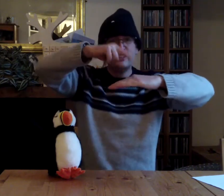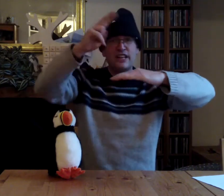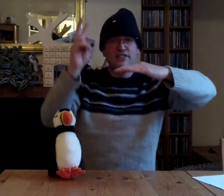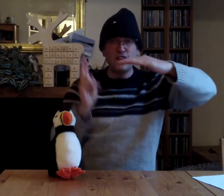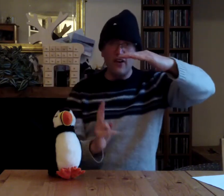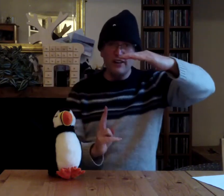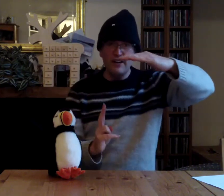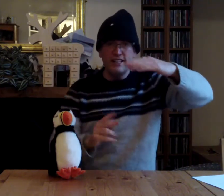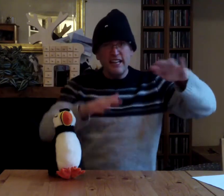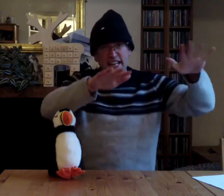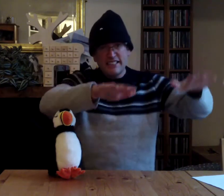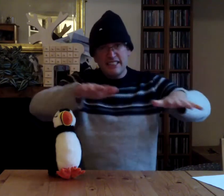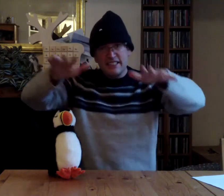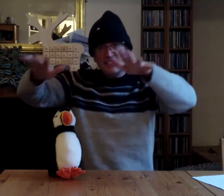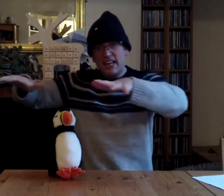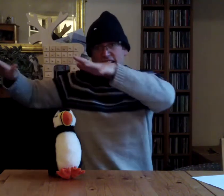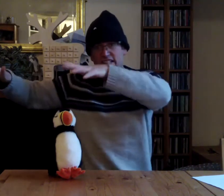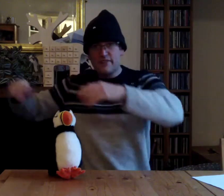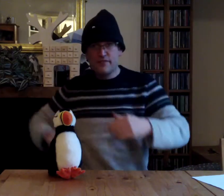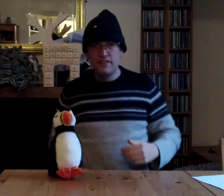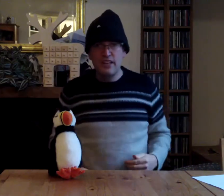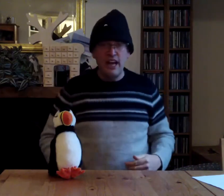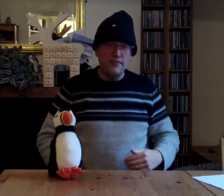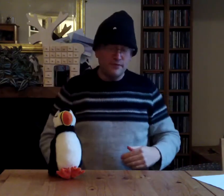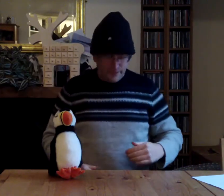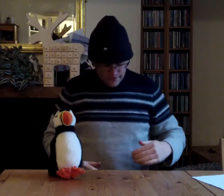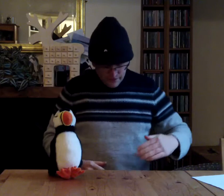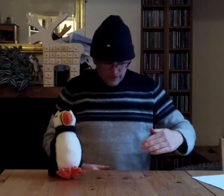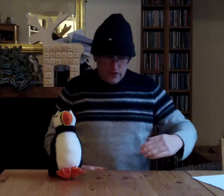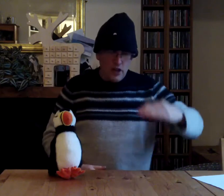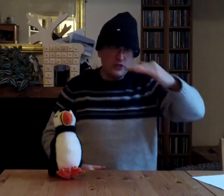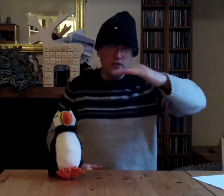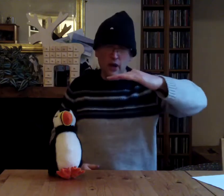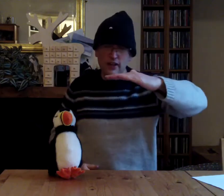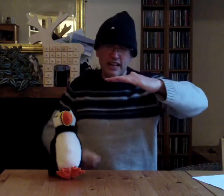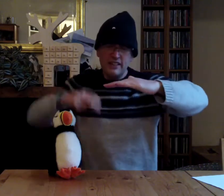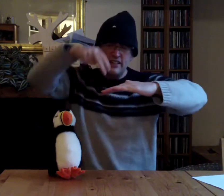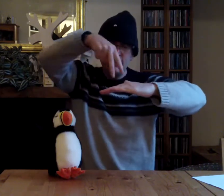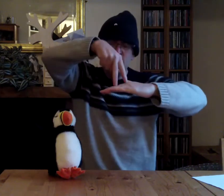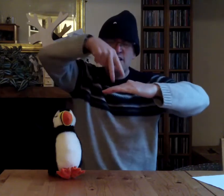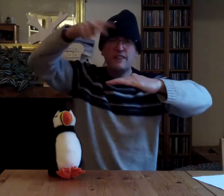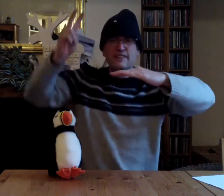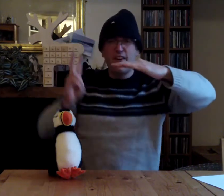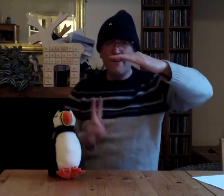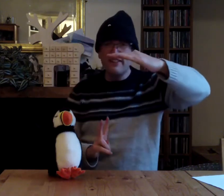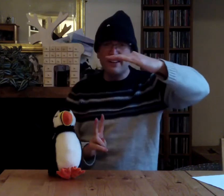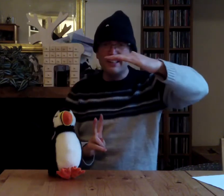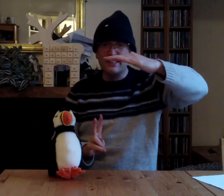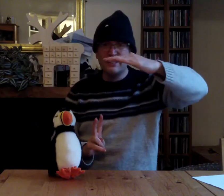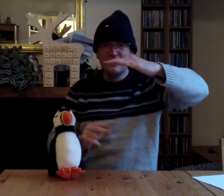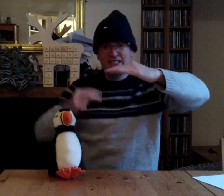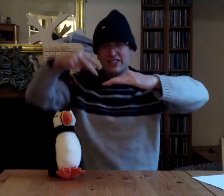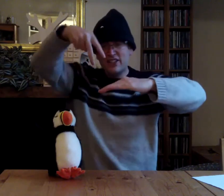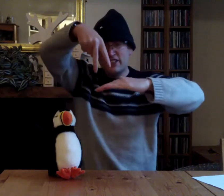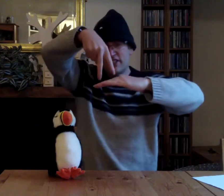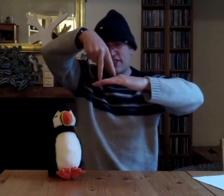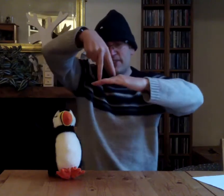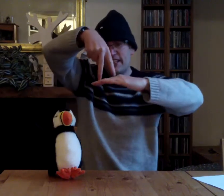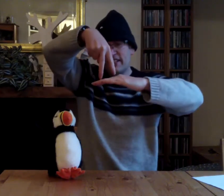he's diving into the sea. Do that one again. Diving. So you've got your